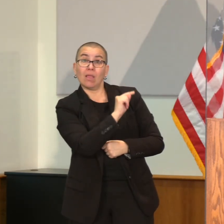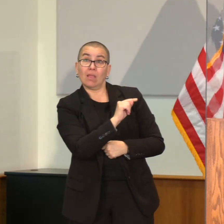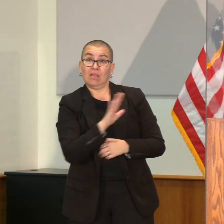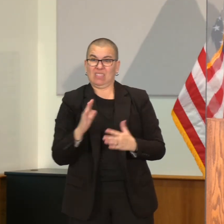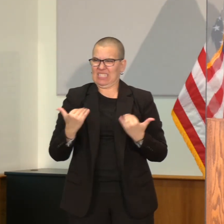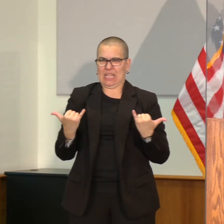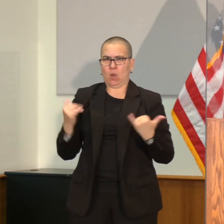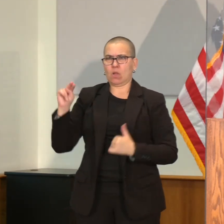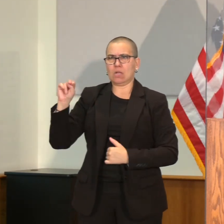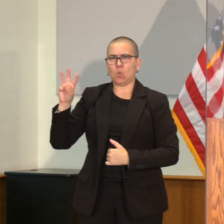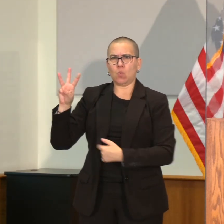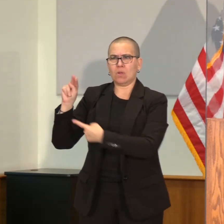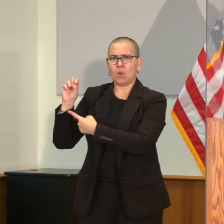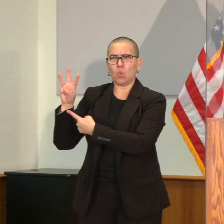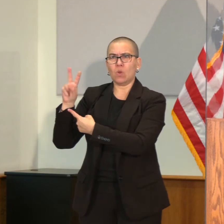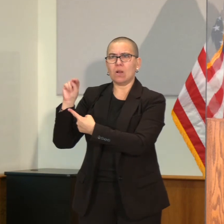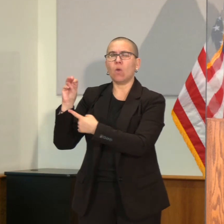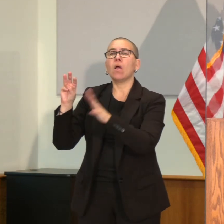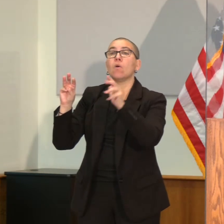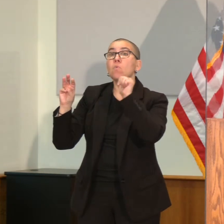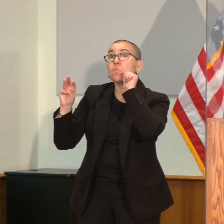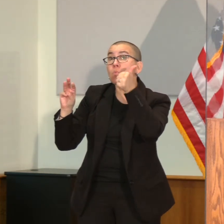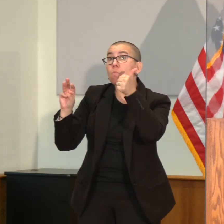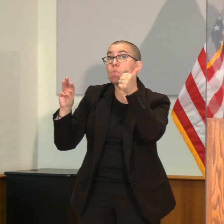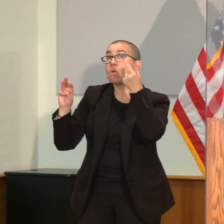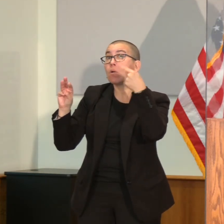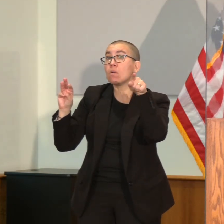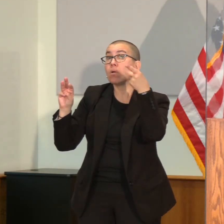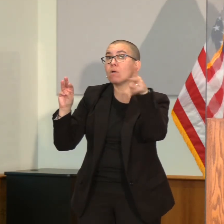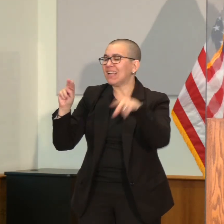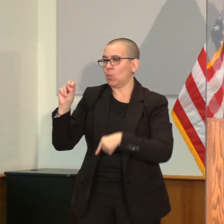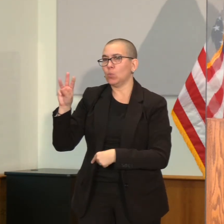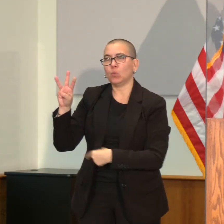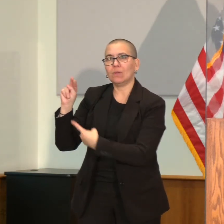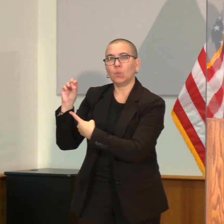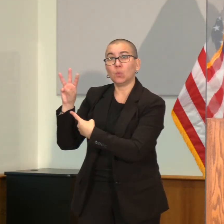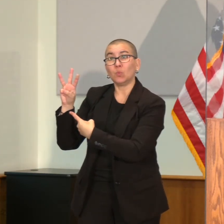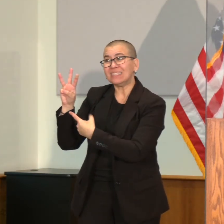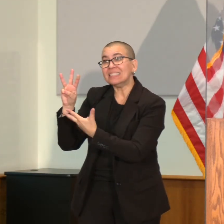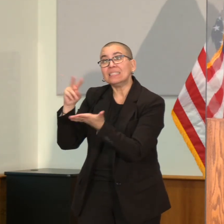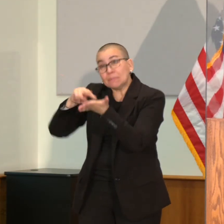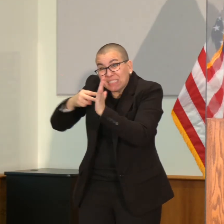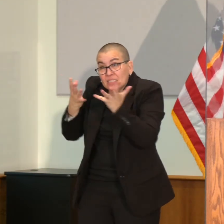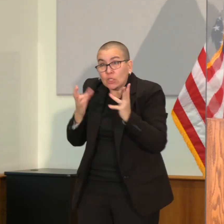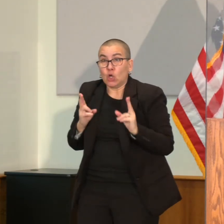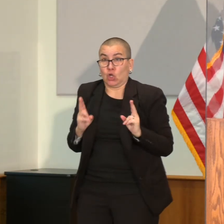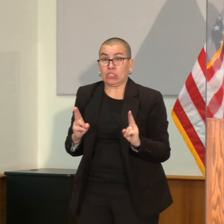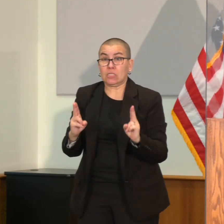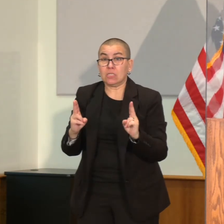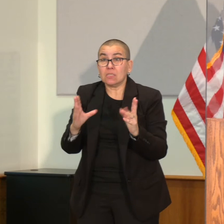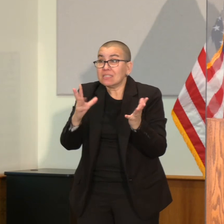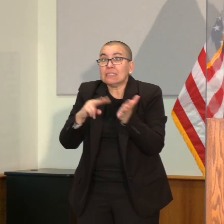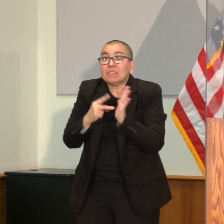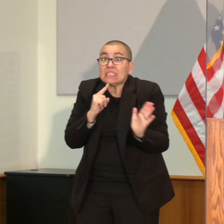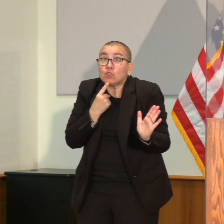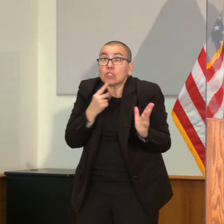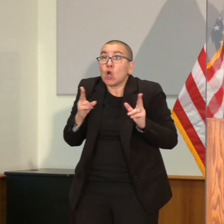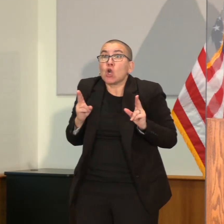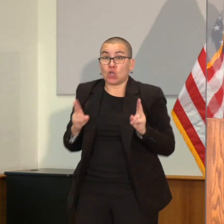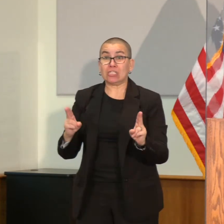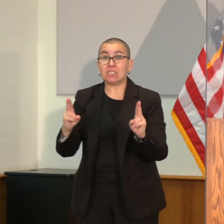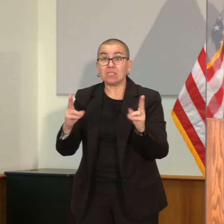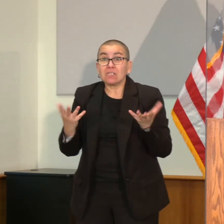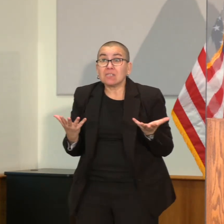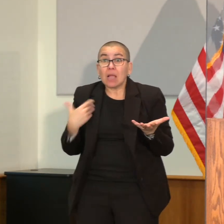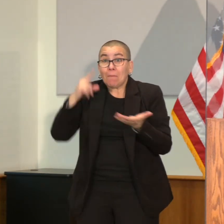it now. That reminds me of the urgency of now. There is an urgency, and I believe that we all must